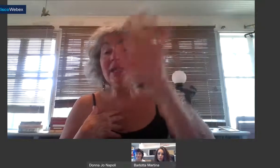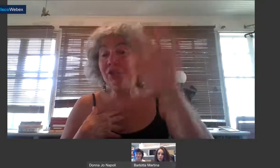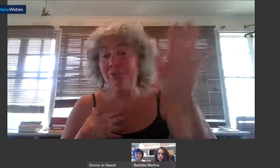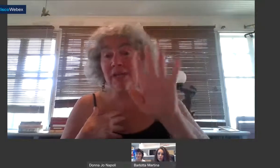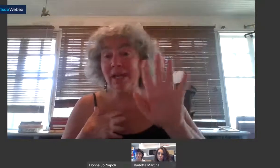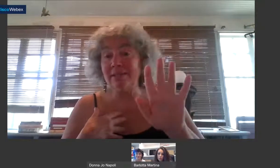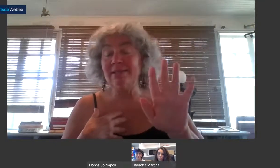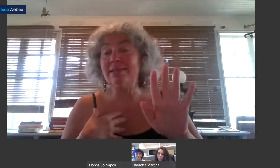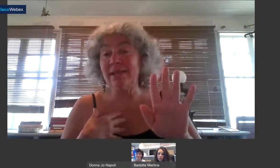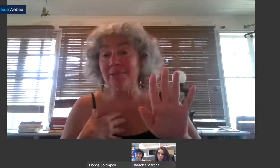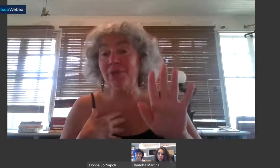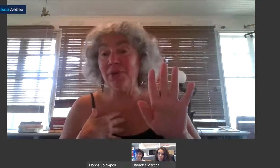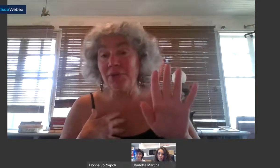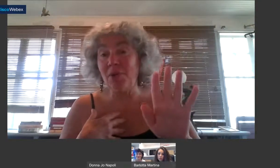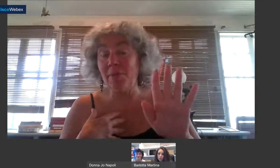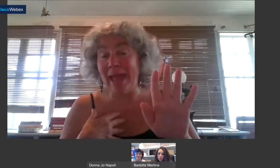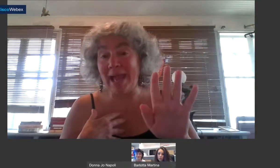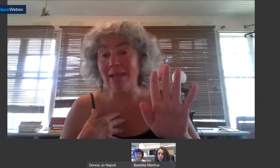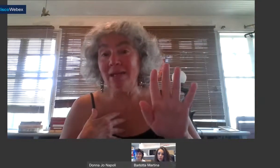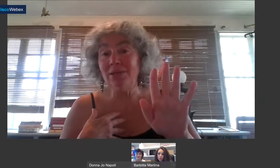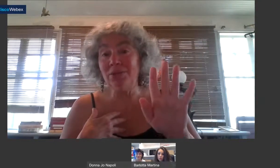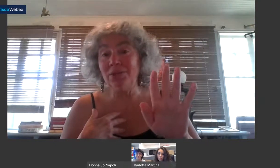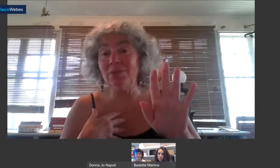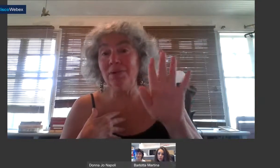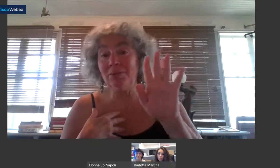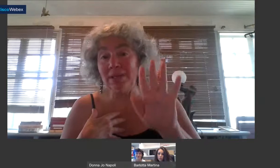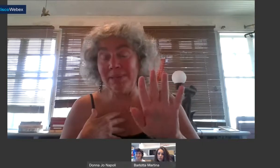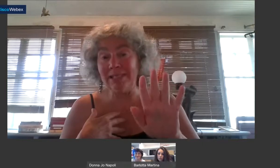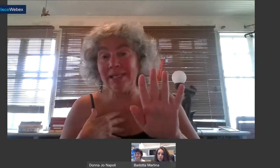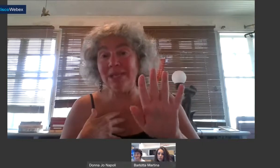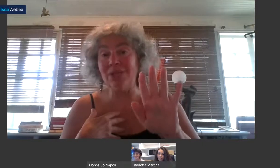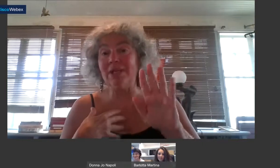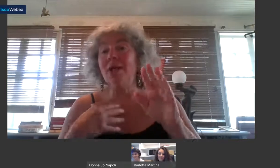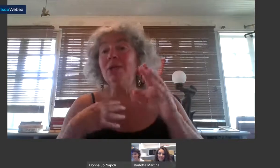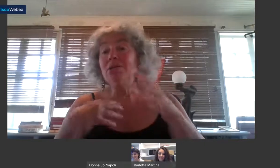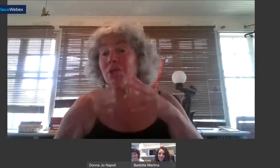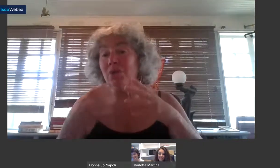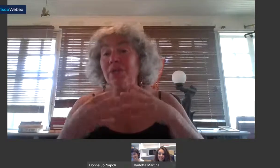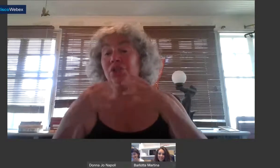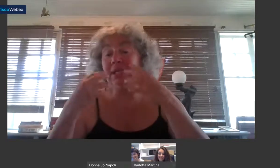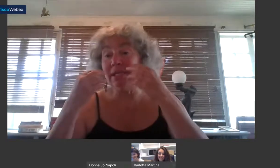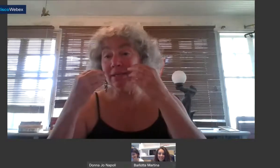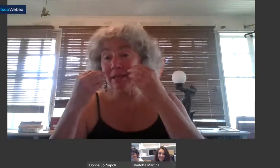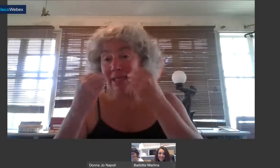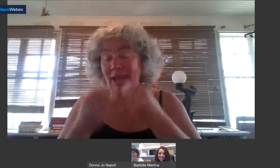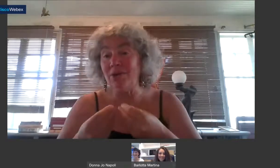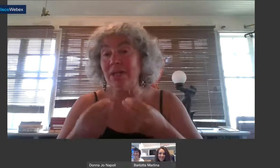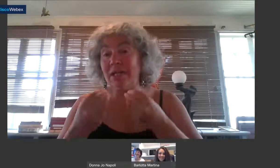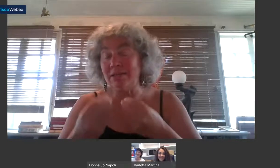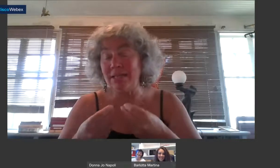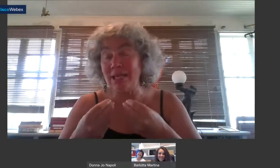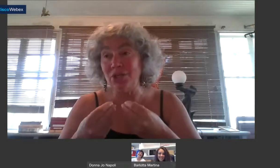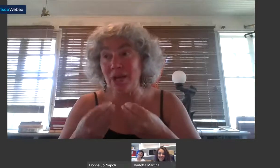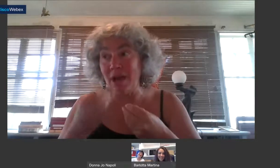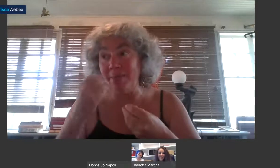she realizes it's time for her to go back to rehabilitation so that she can get her enunciation up